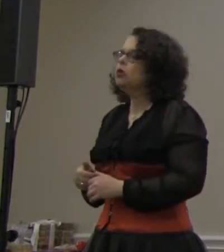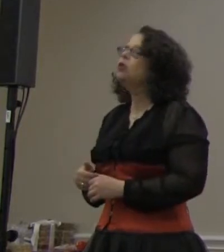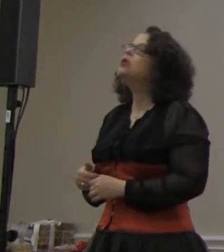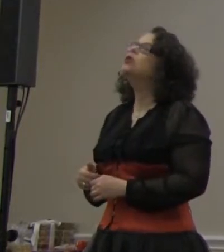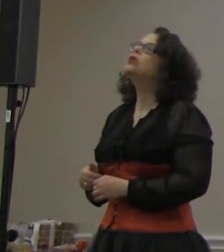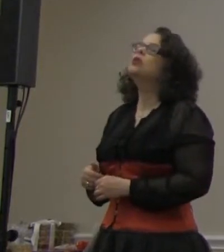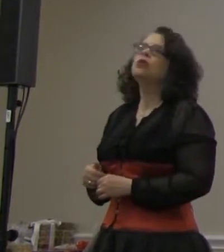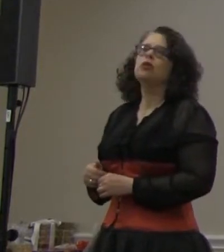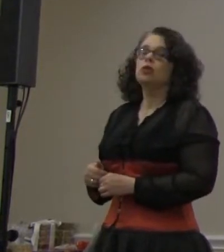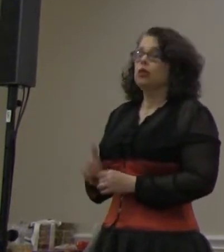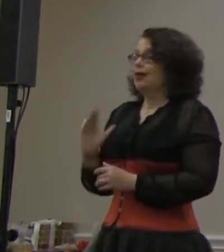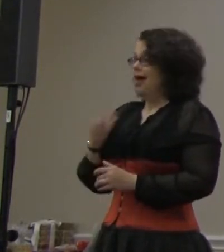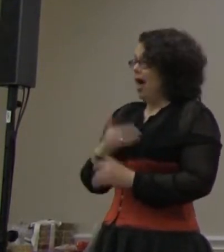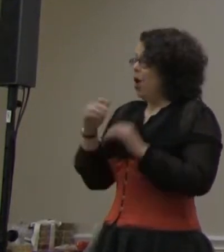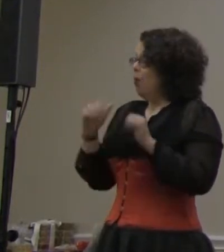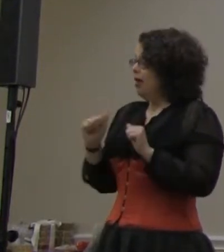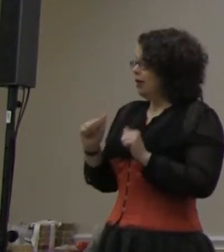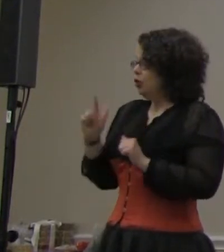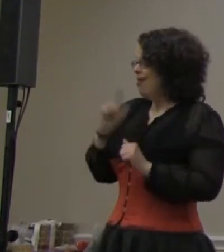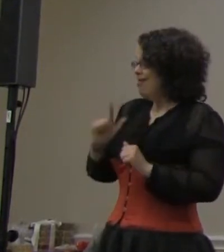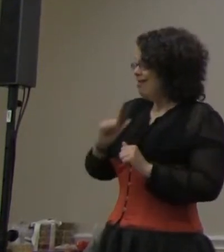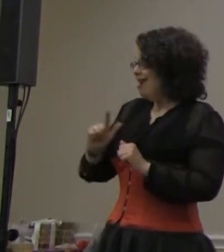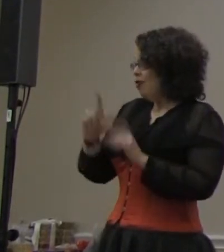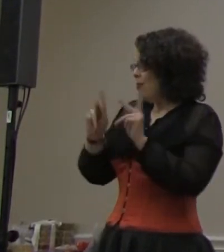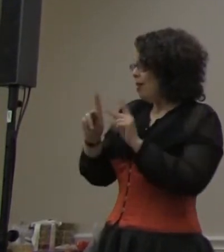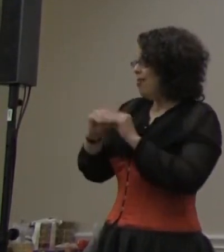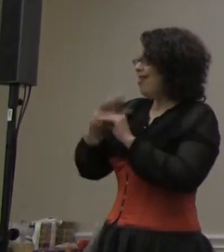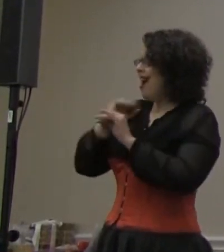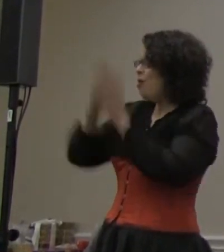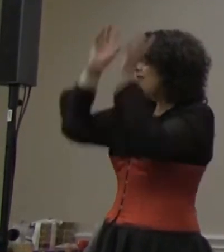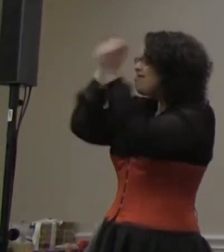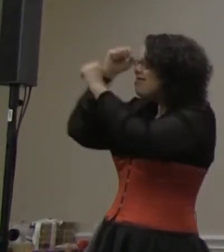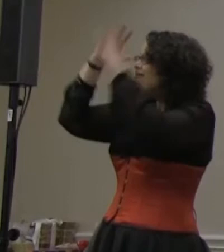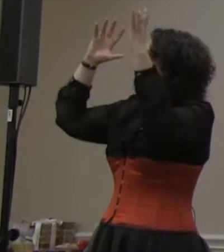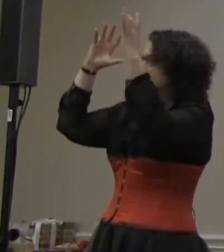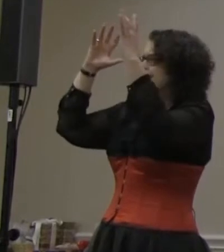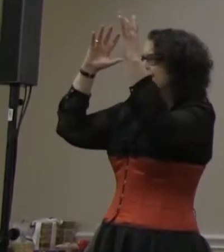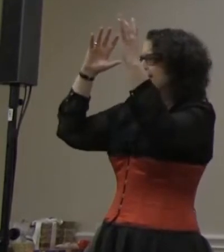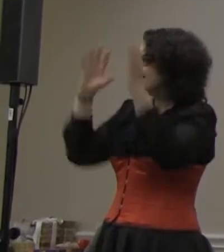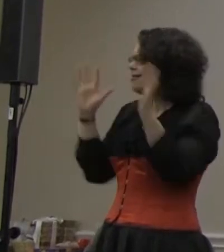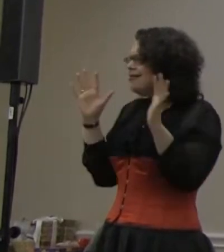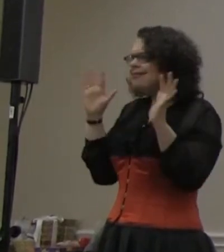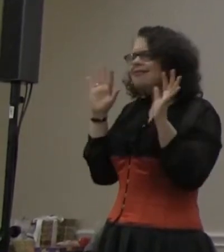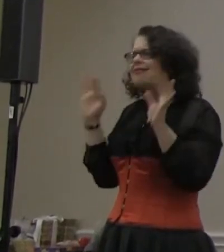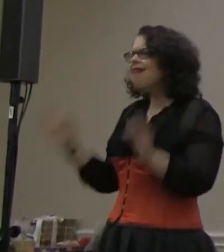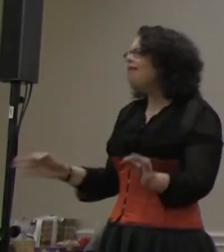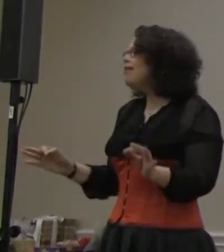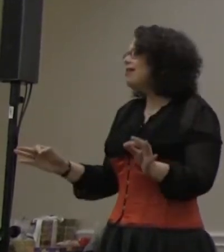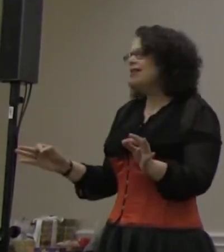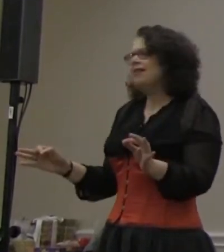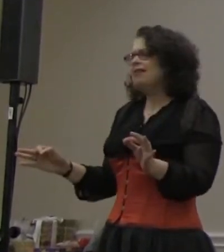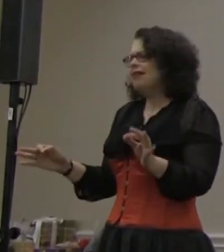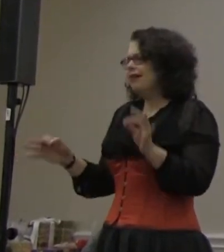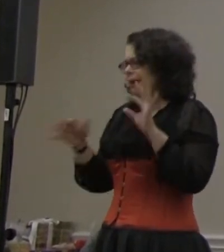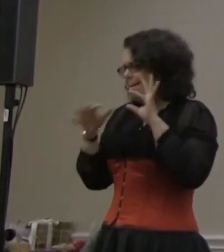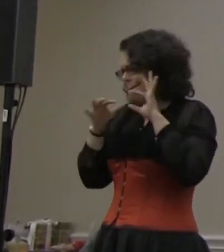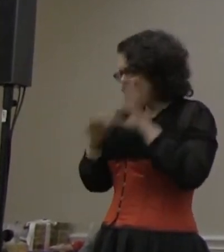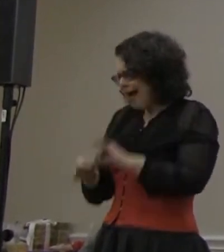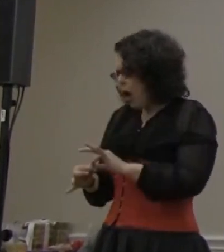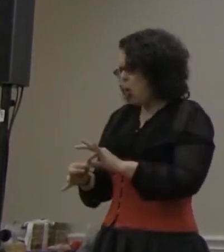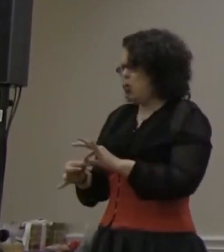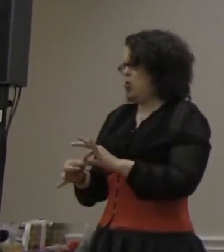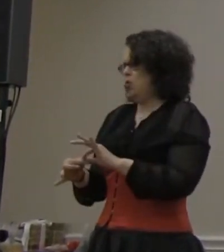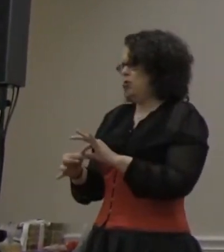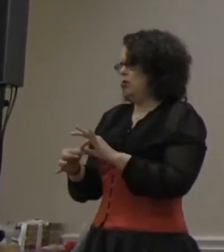Our ability to be the leather folk of our fantasies is absolutely and undeniably bound to the